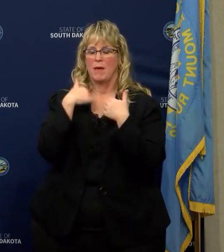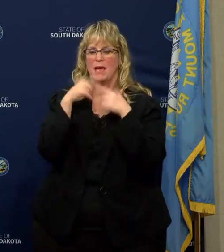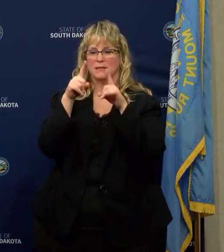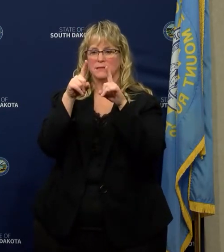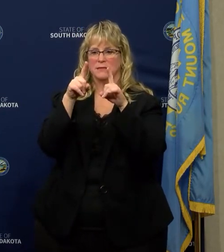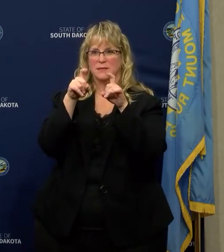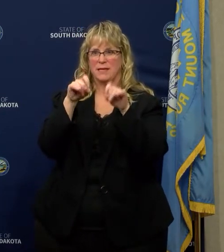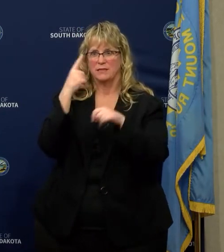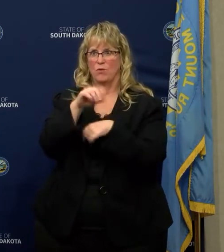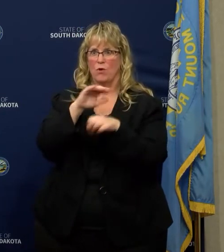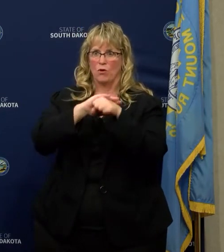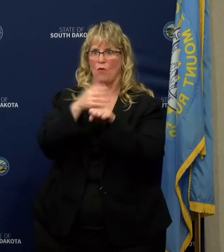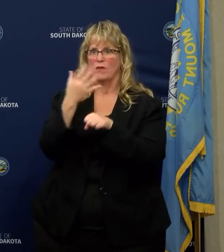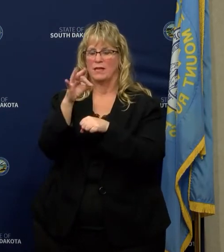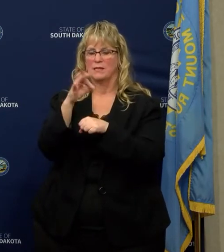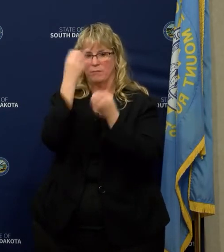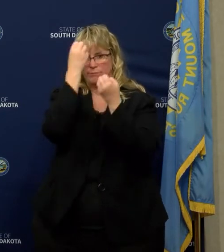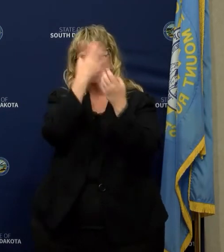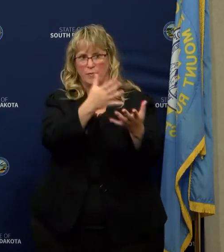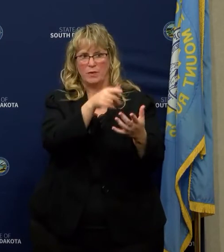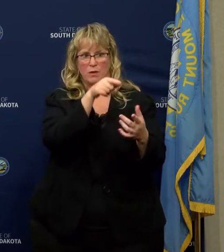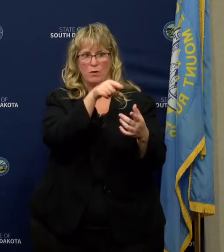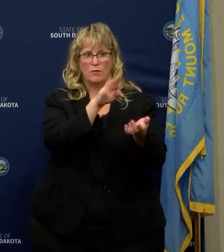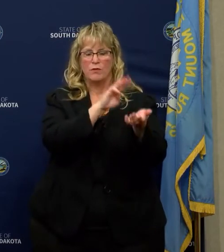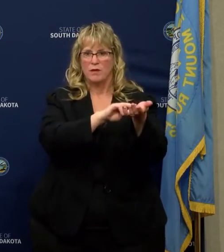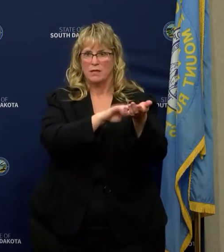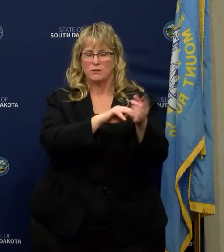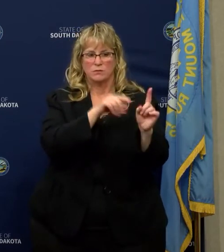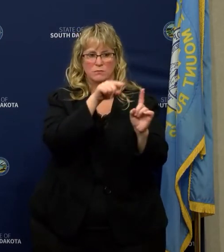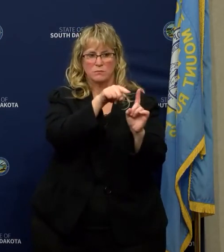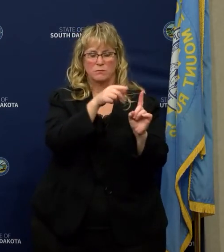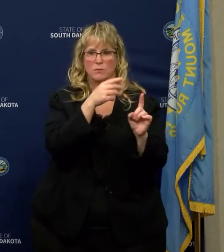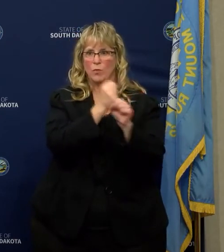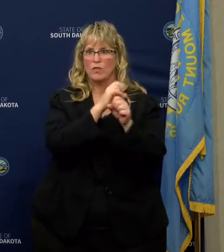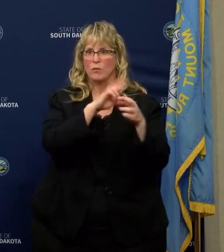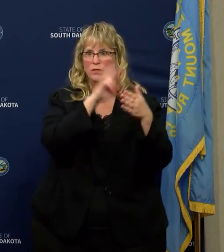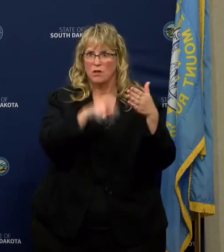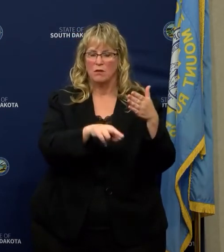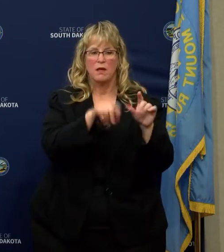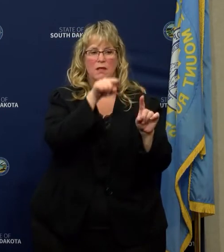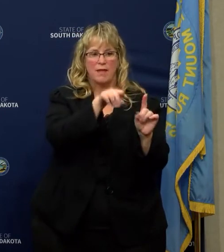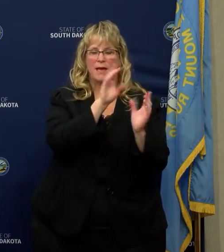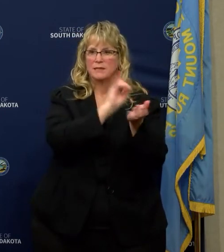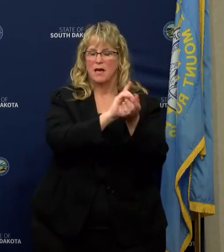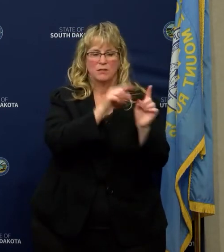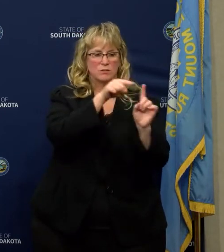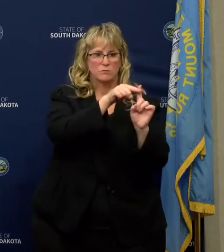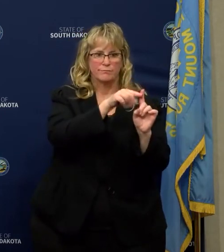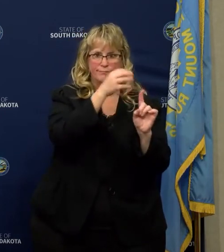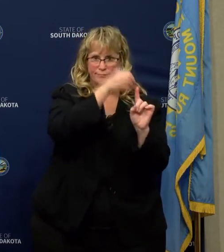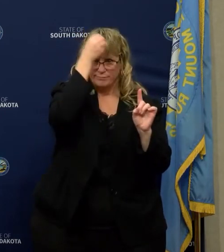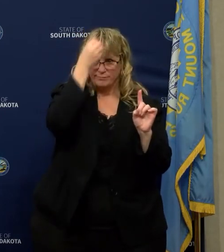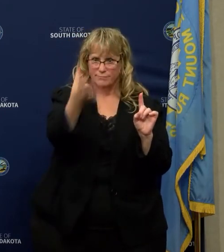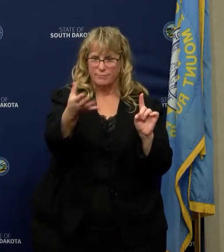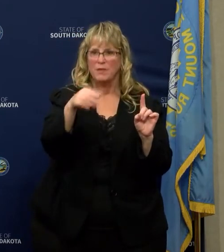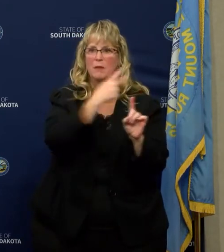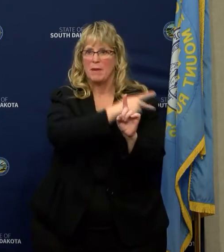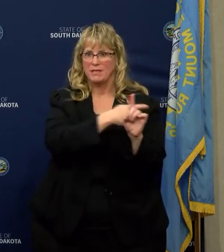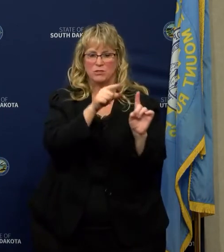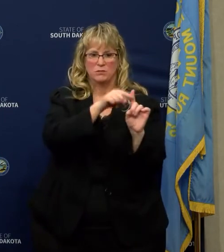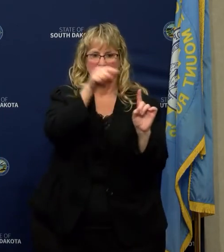for COVID-19, they notify the person's provider of the test result, and then it's that provider that notifies the patient. And